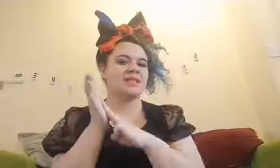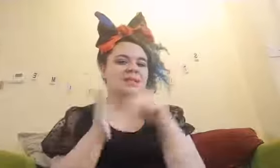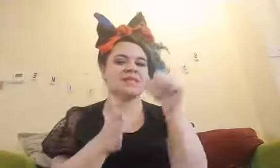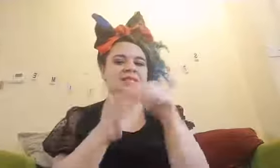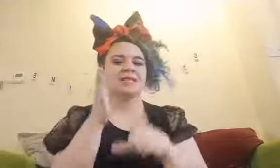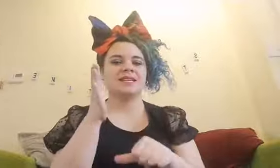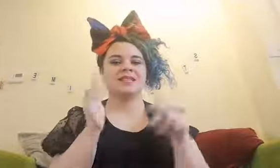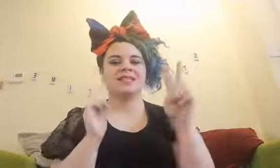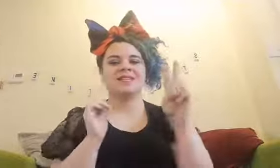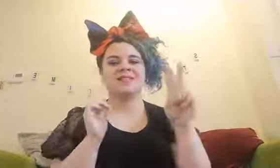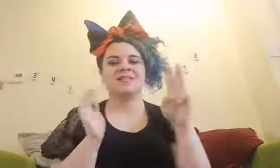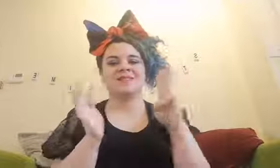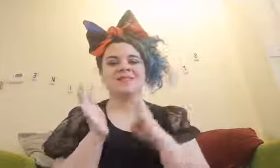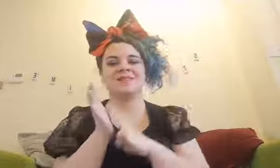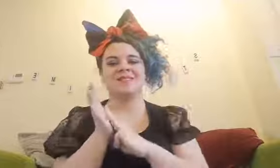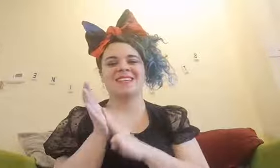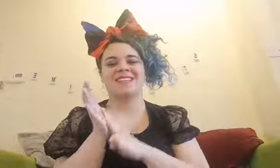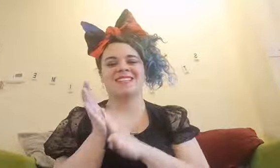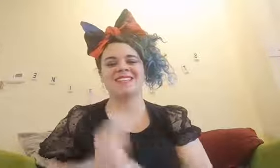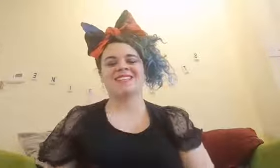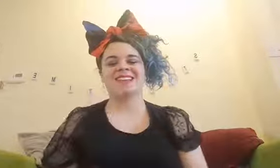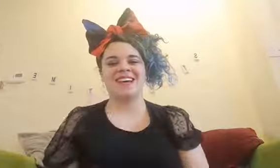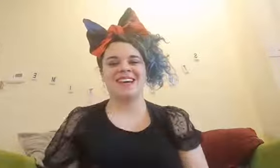We're gonna start in 2 minutes.